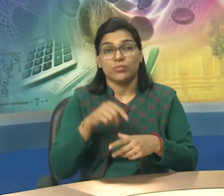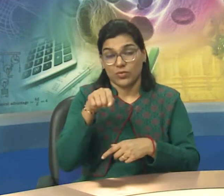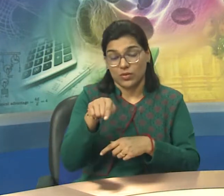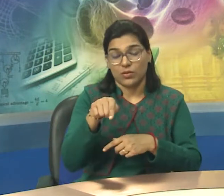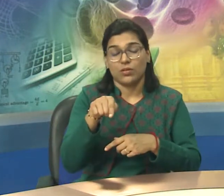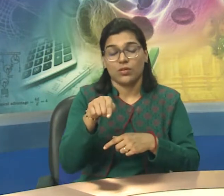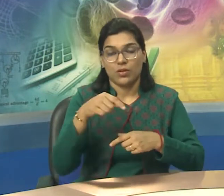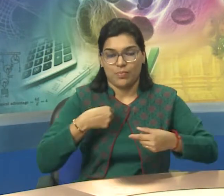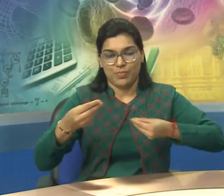BPOs are